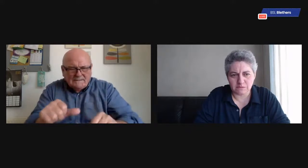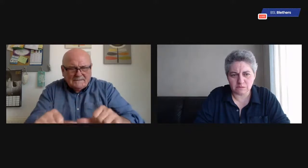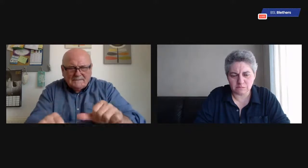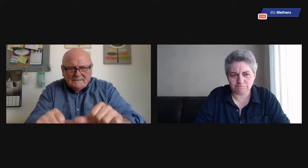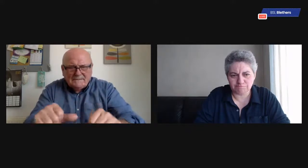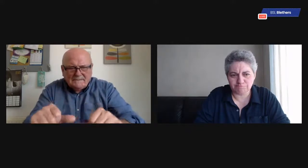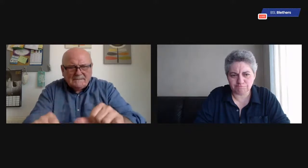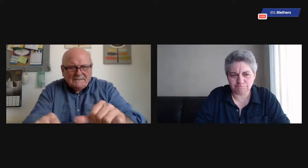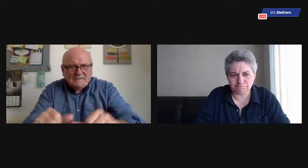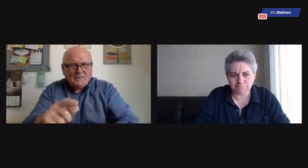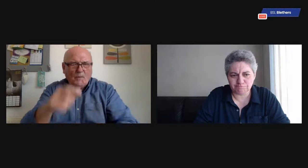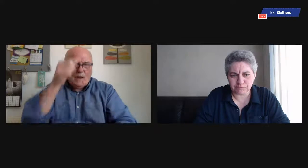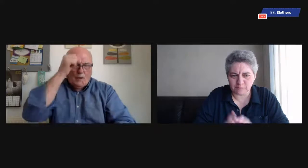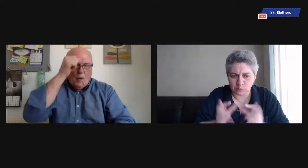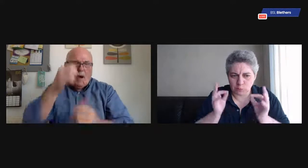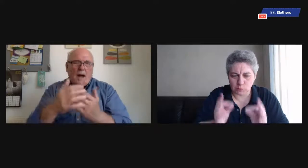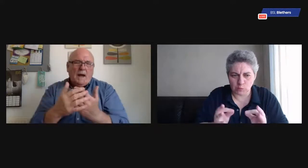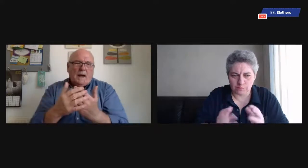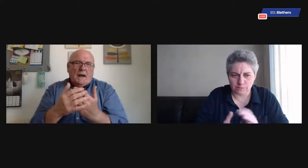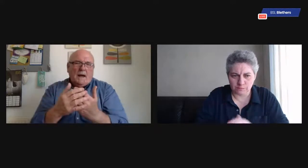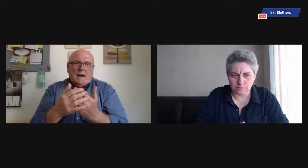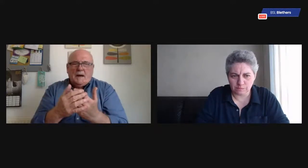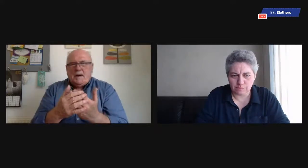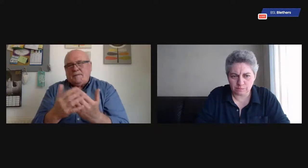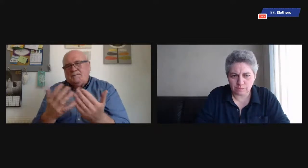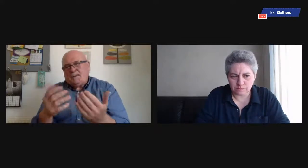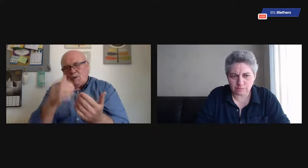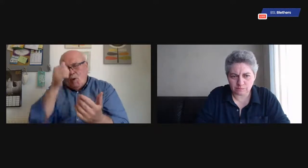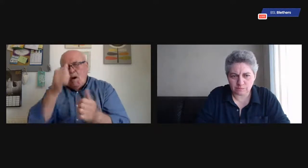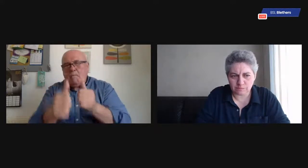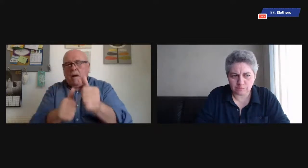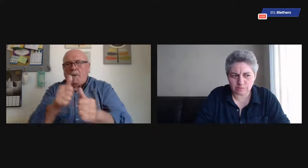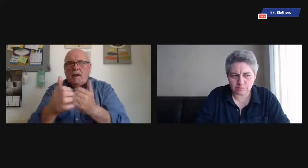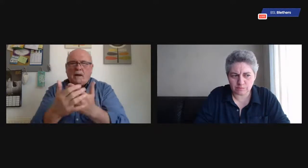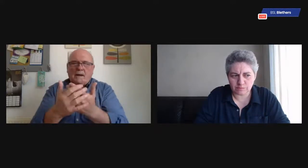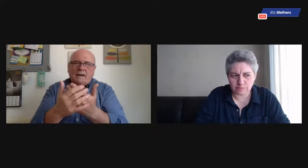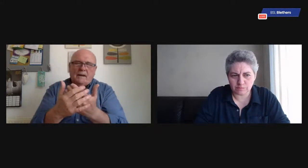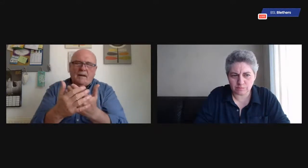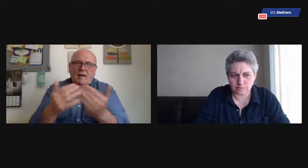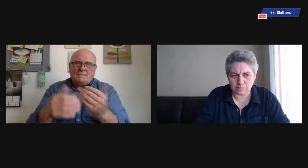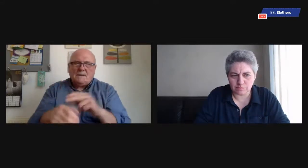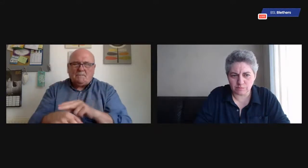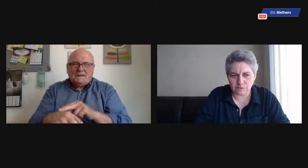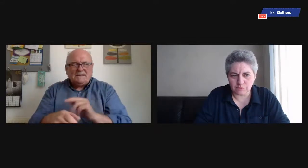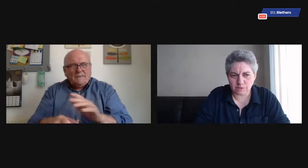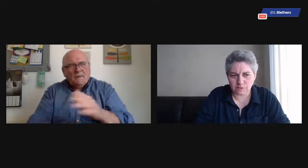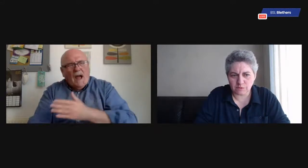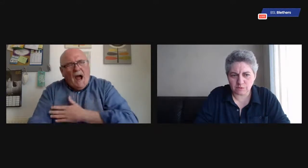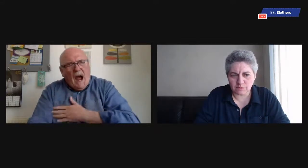that the information is clear and concise and accurate.